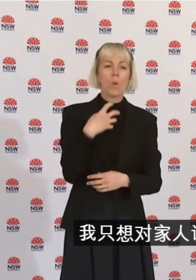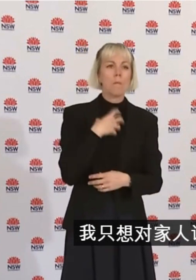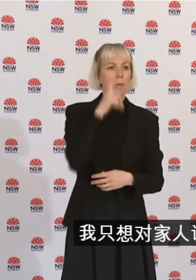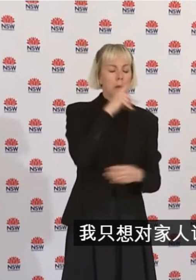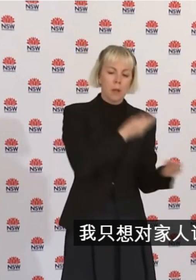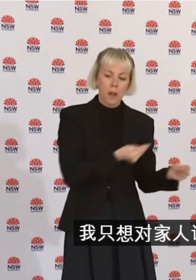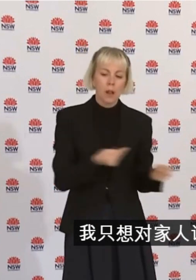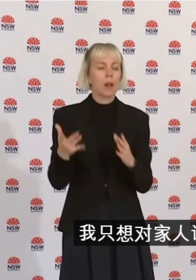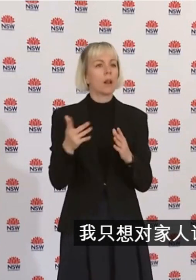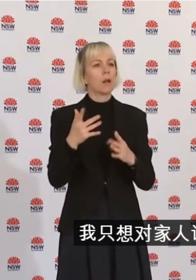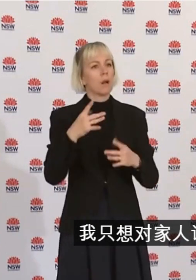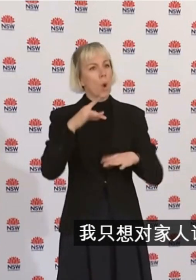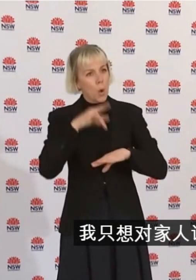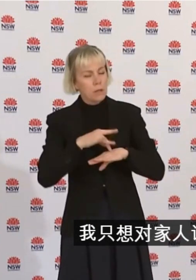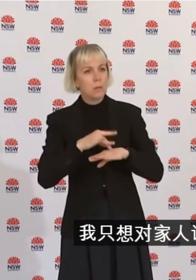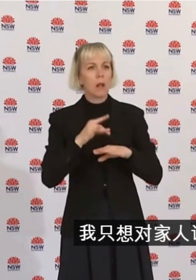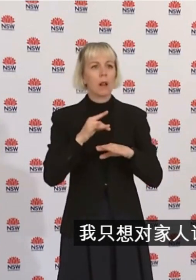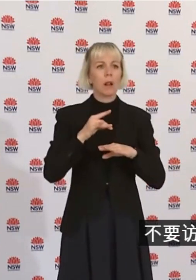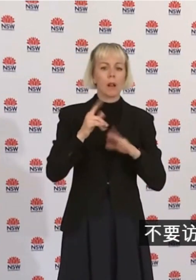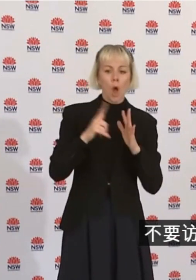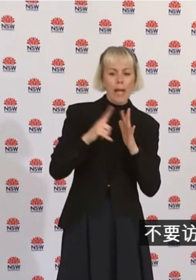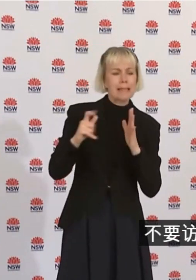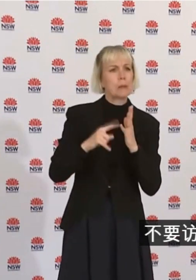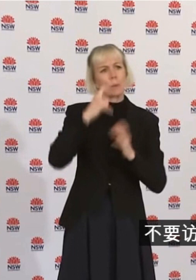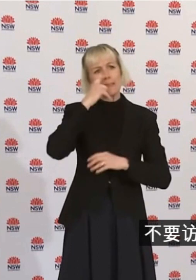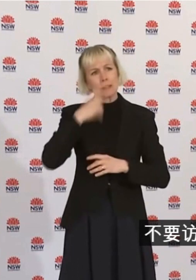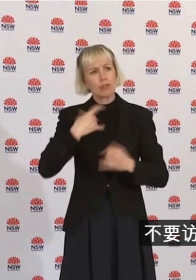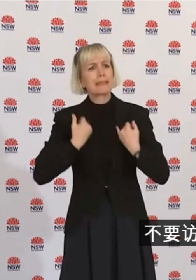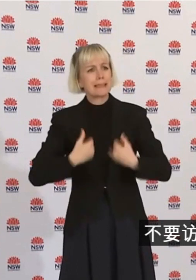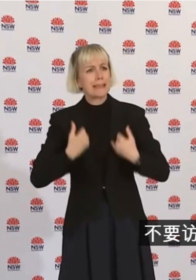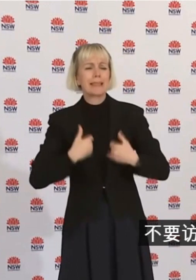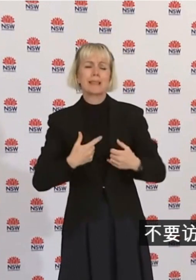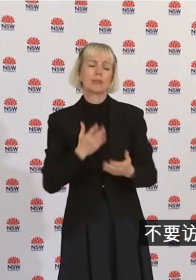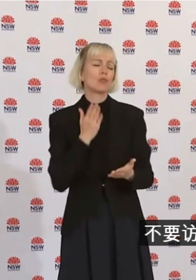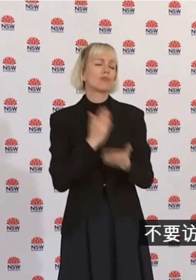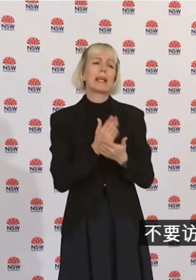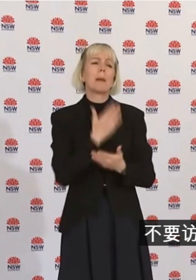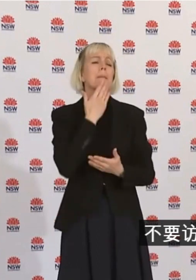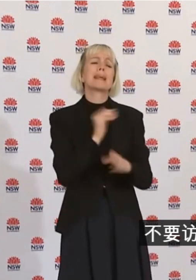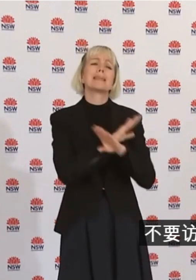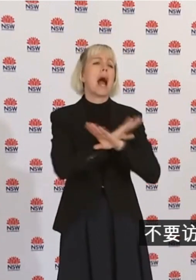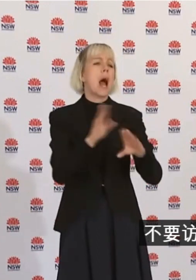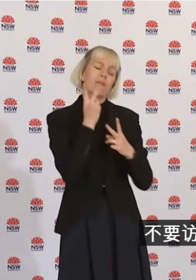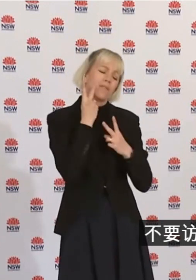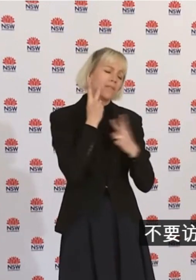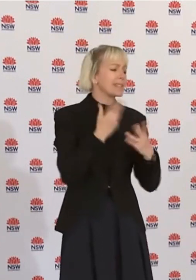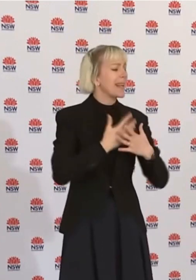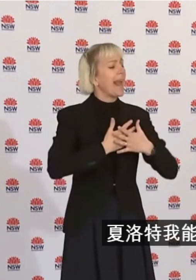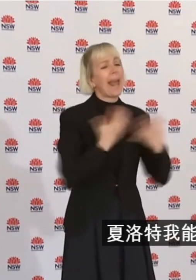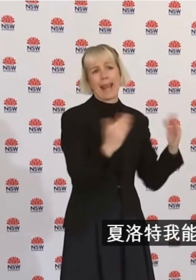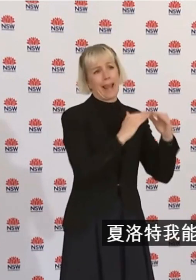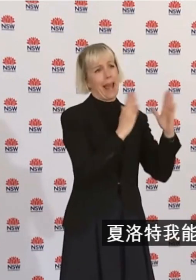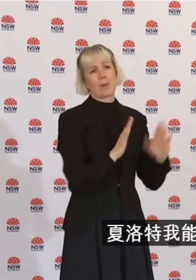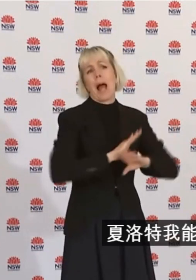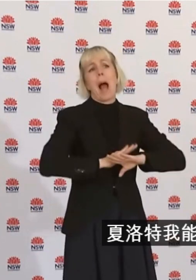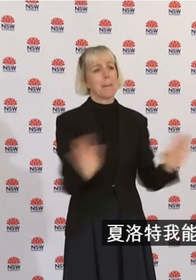please exercise extreme caution and preferably do not visit any other household. Minister Hazard,